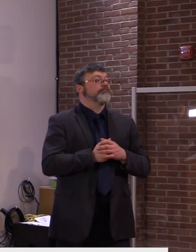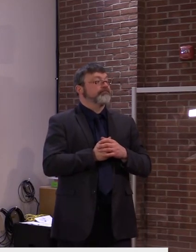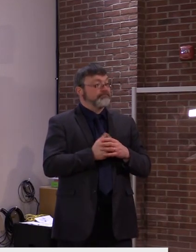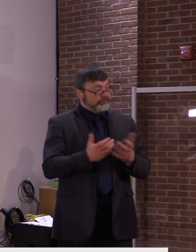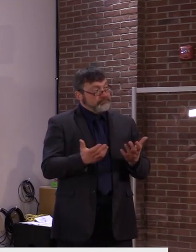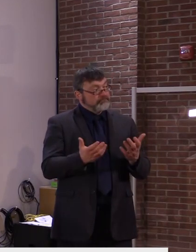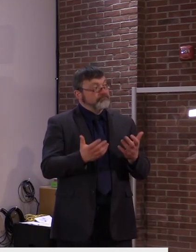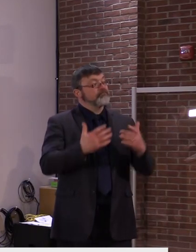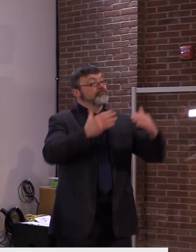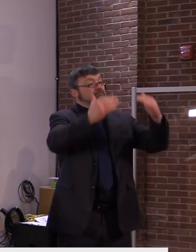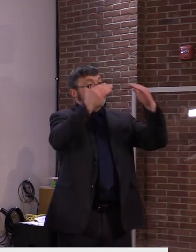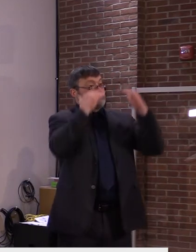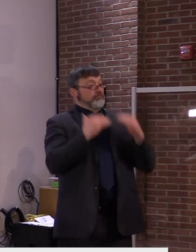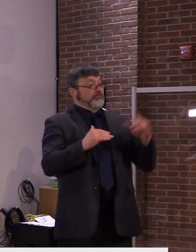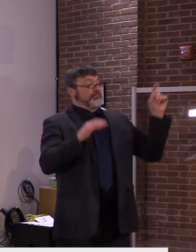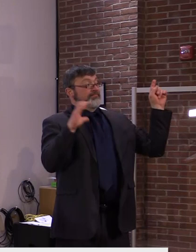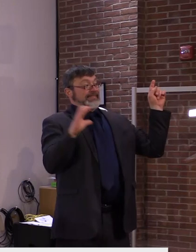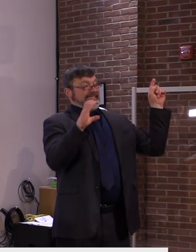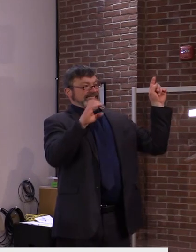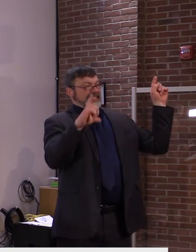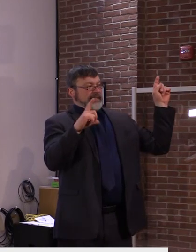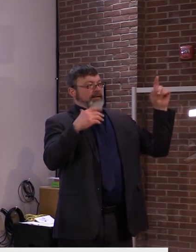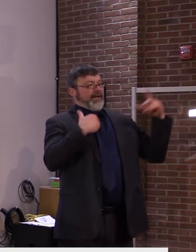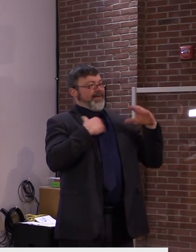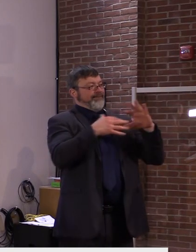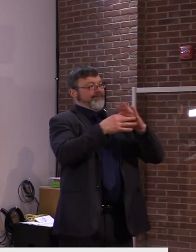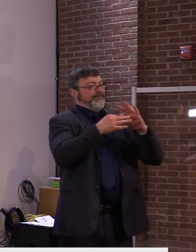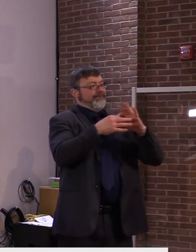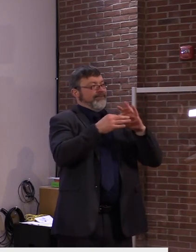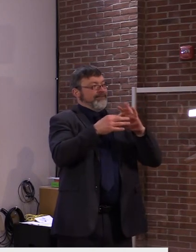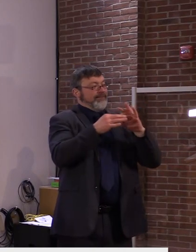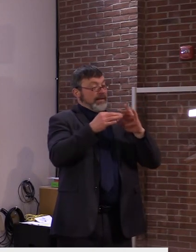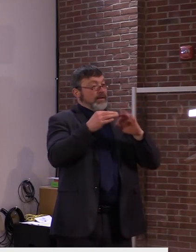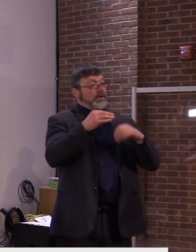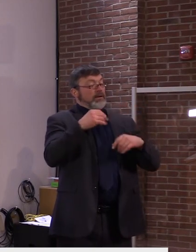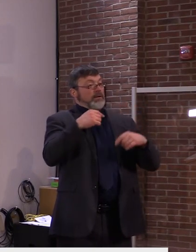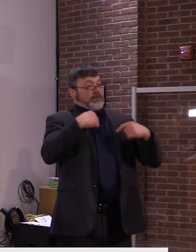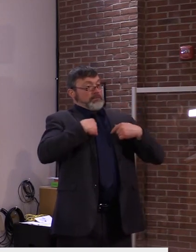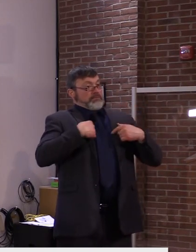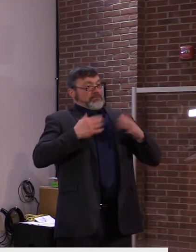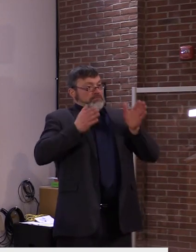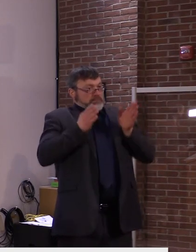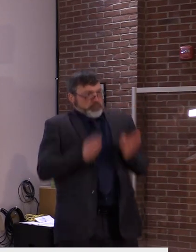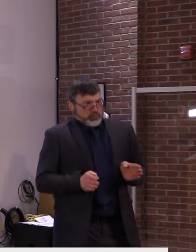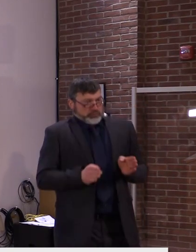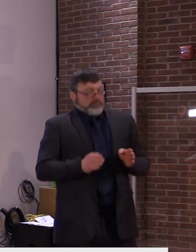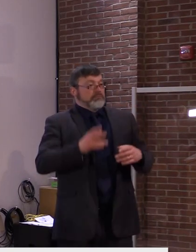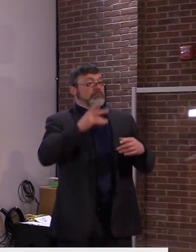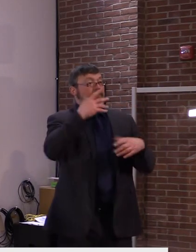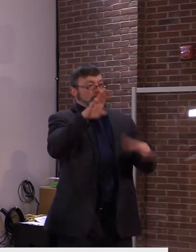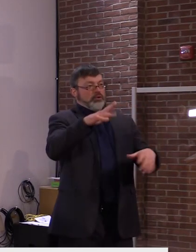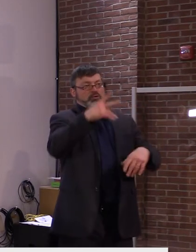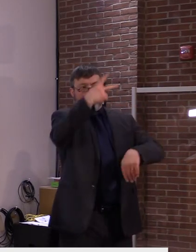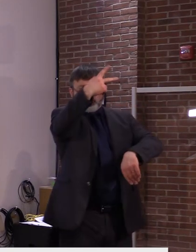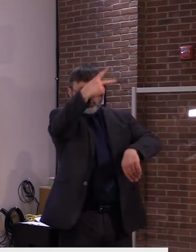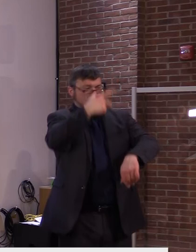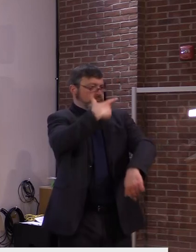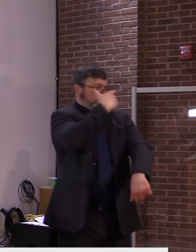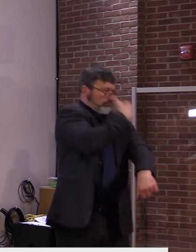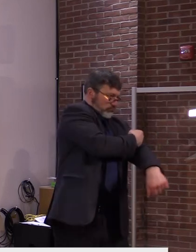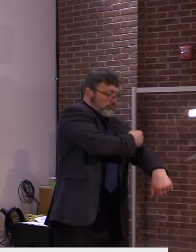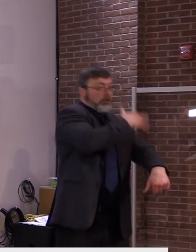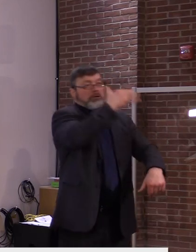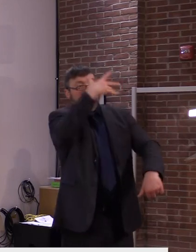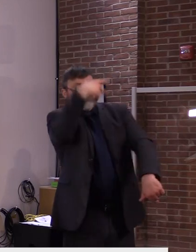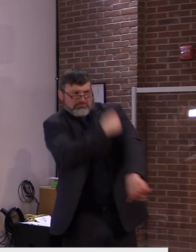so long as they are fully vaccinated, meaning at least 2 weeks has passed since their second dose of the current